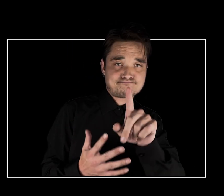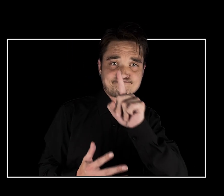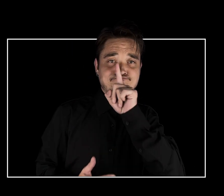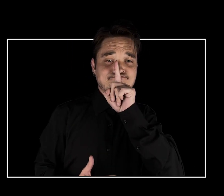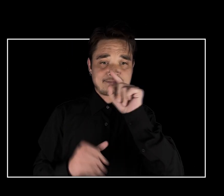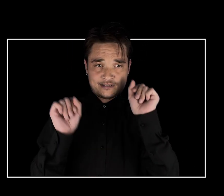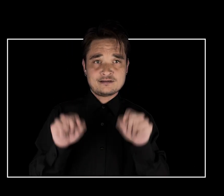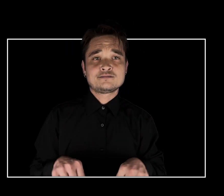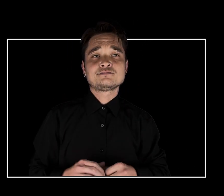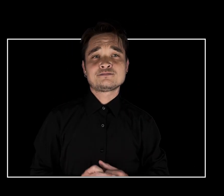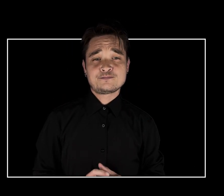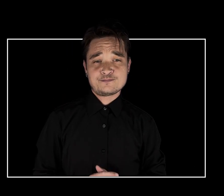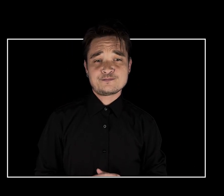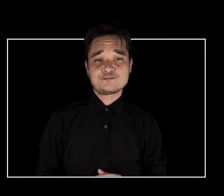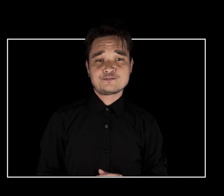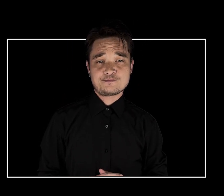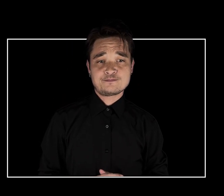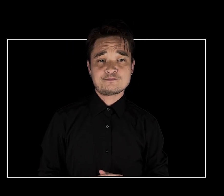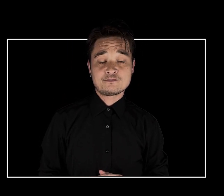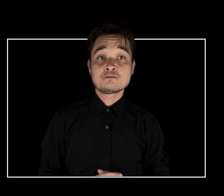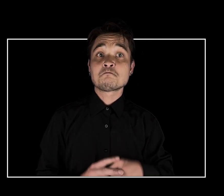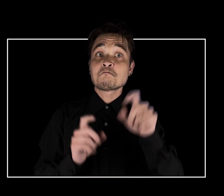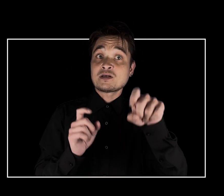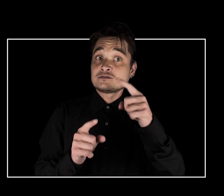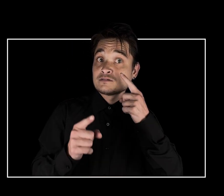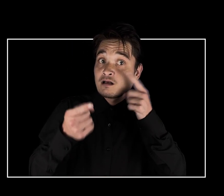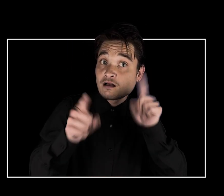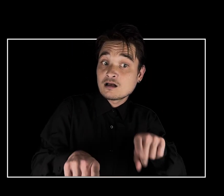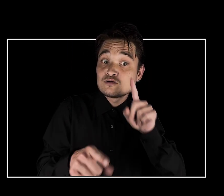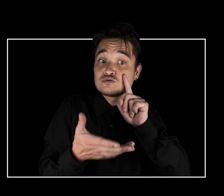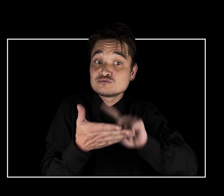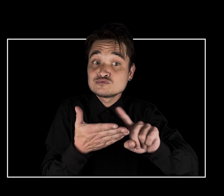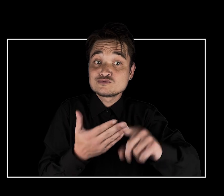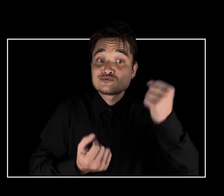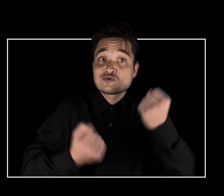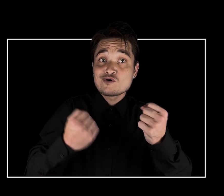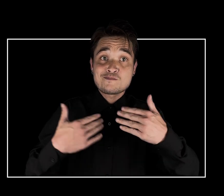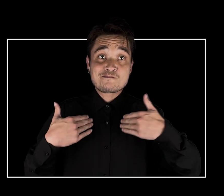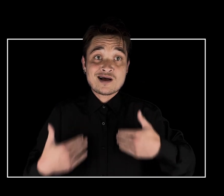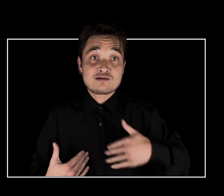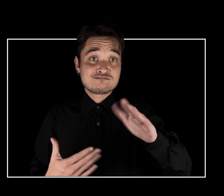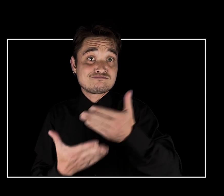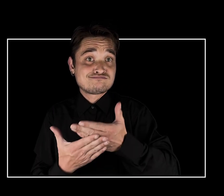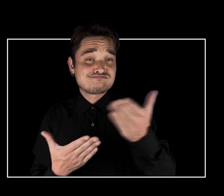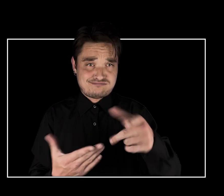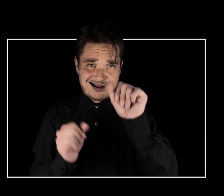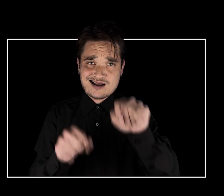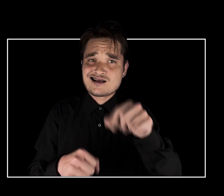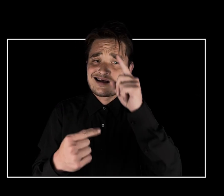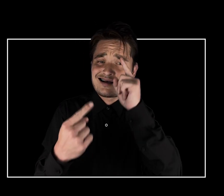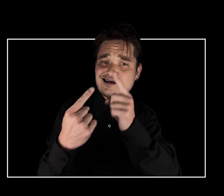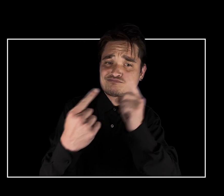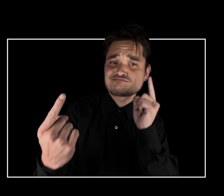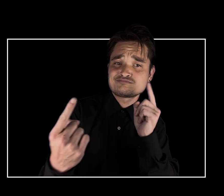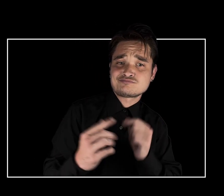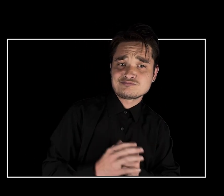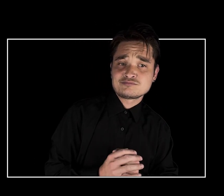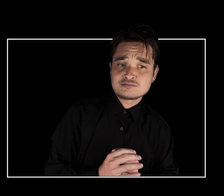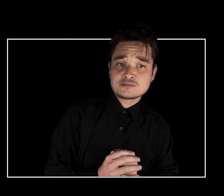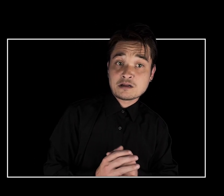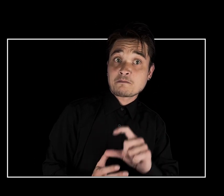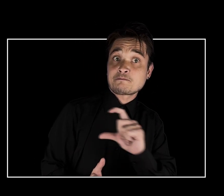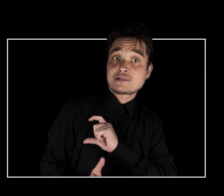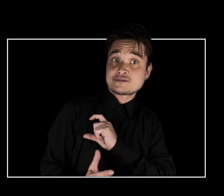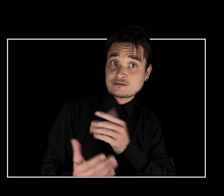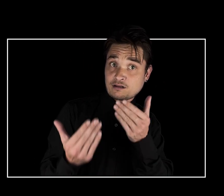U.S. You do not have to agree to a search of your car, body, or possessions. It is not lawful